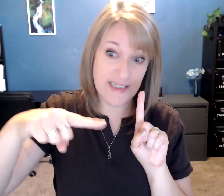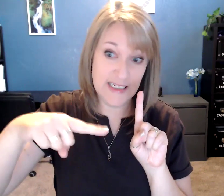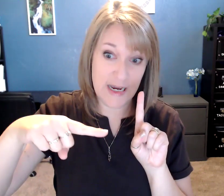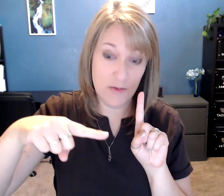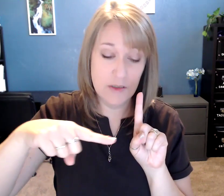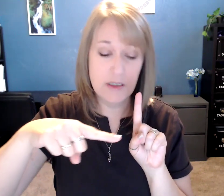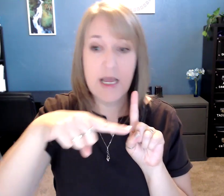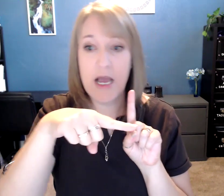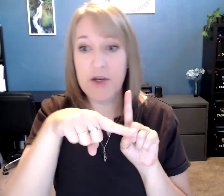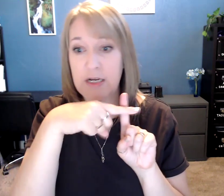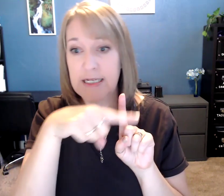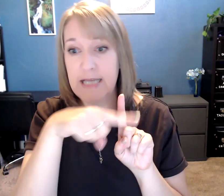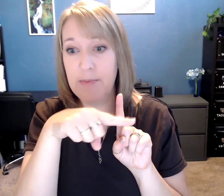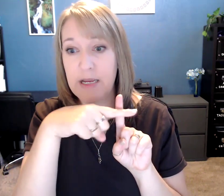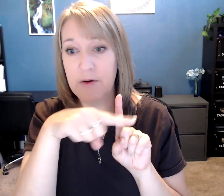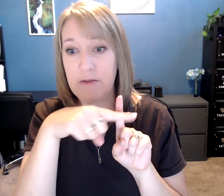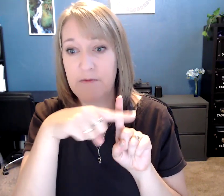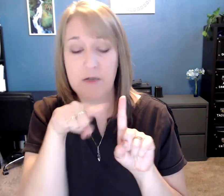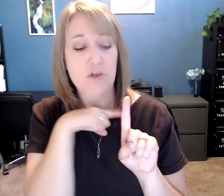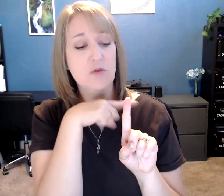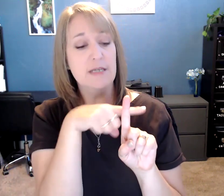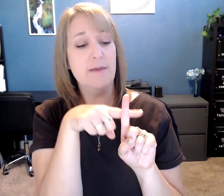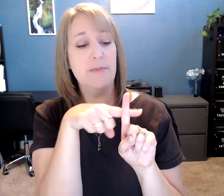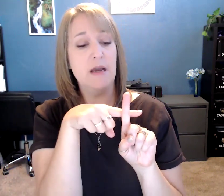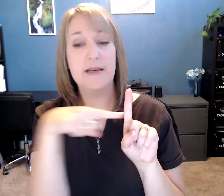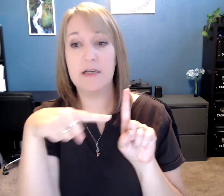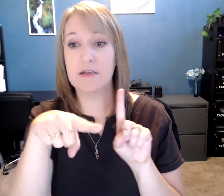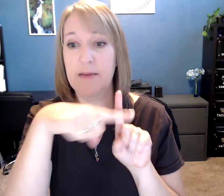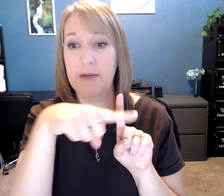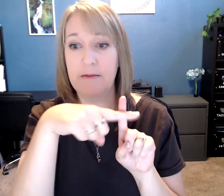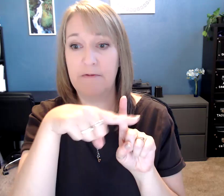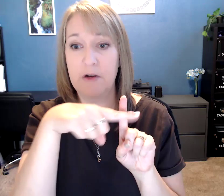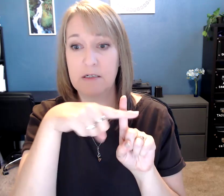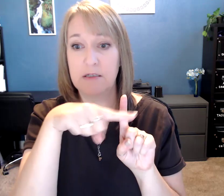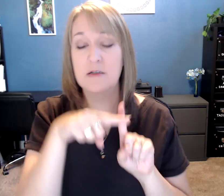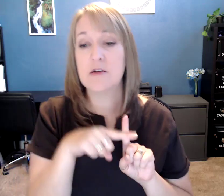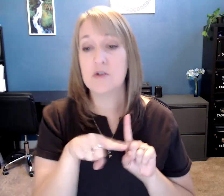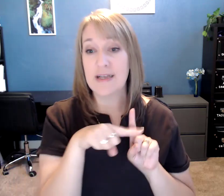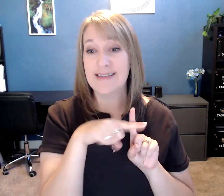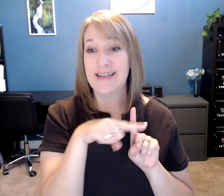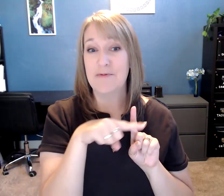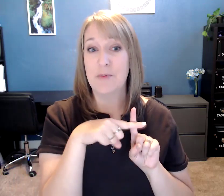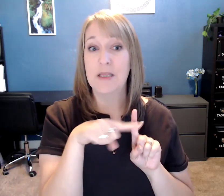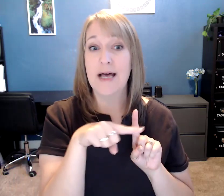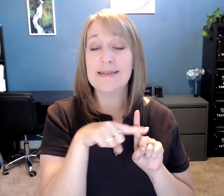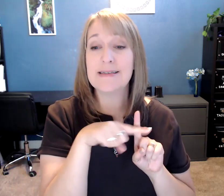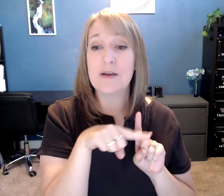facing down, and you're going to tap it here in the front. Don't tap it behind here, tap it in the front. So that's the sign for plus